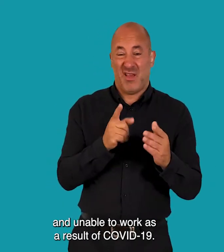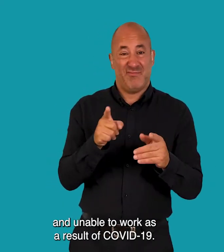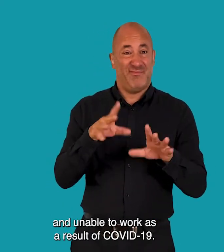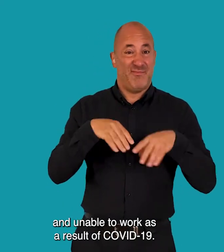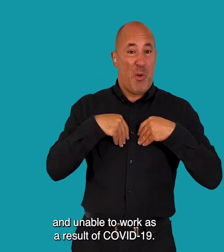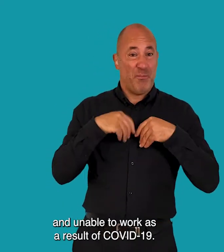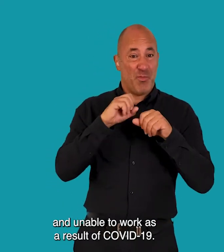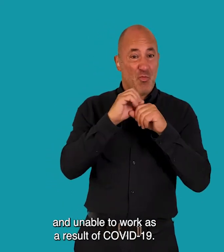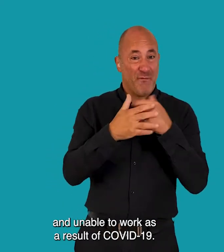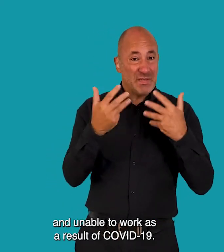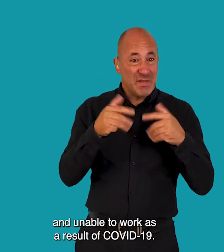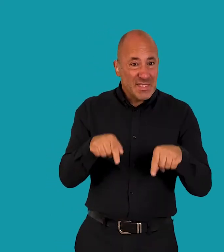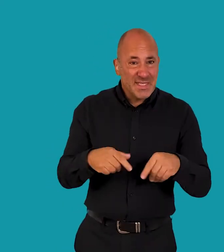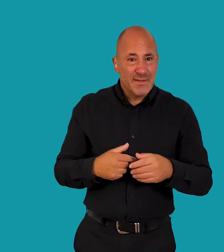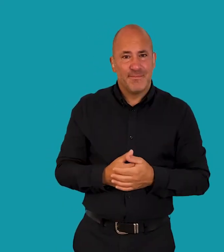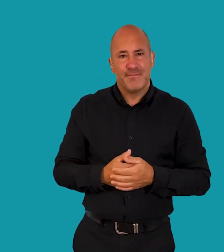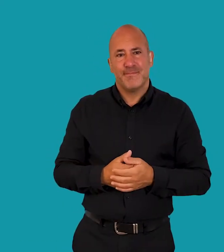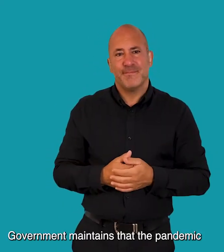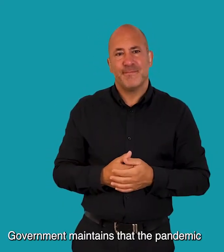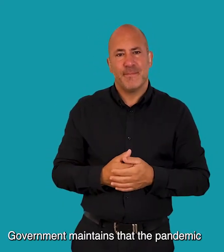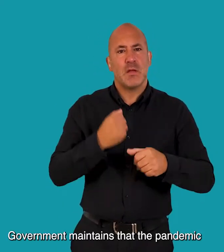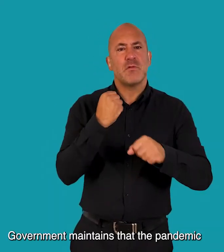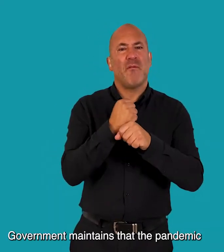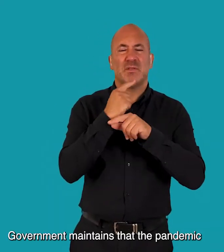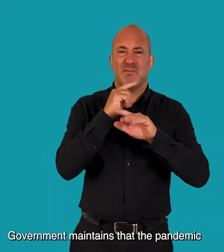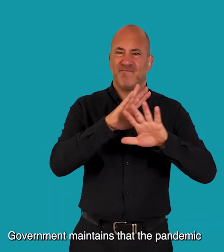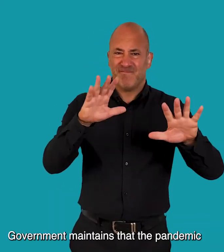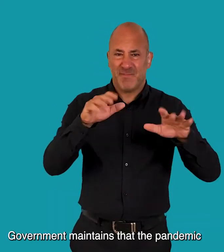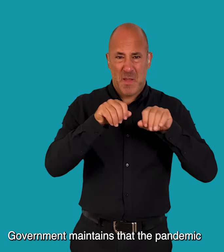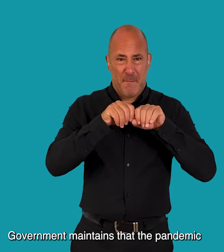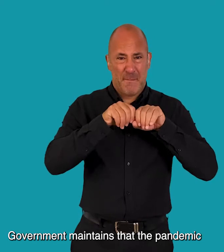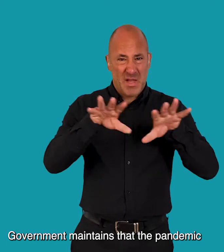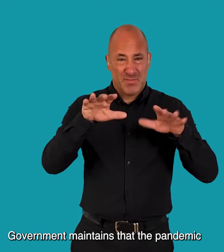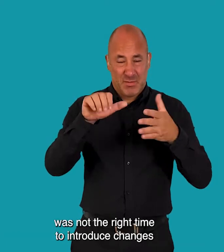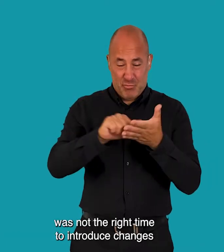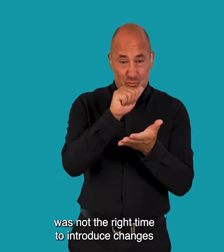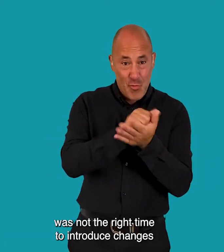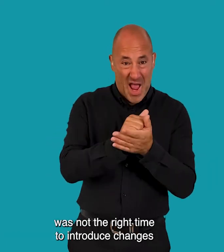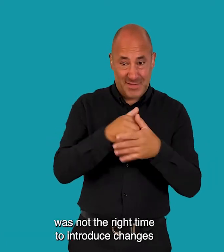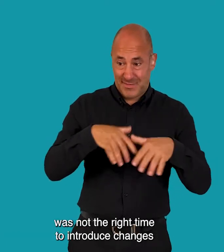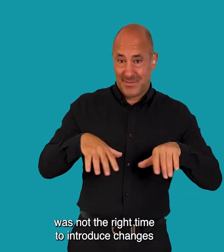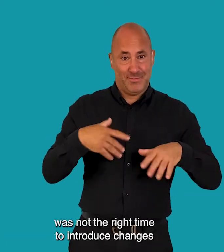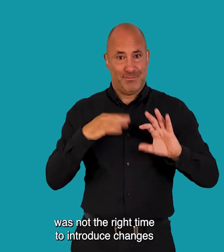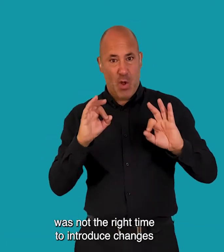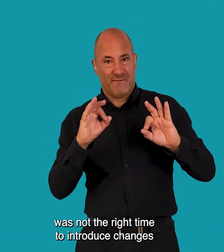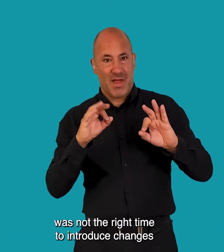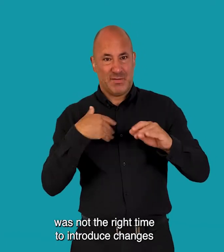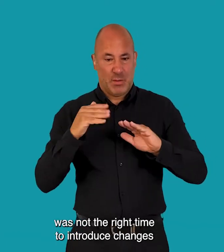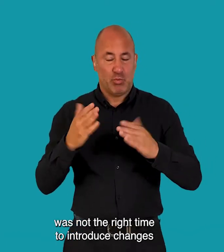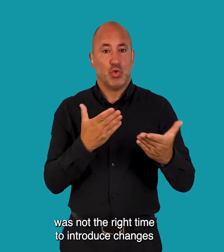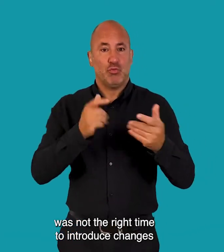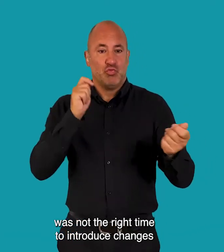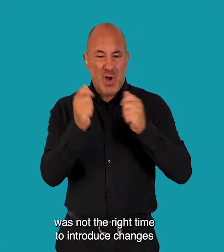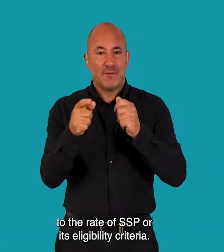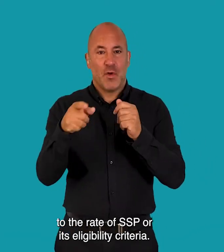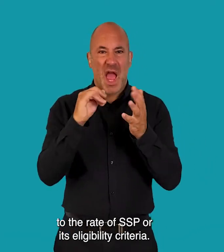of COVID-19. Government maintains that the pandemic was not the right time to introduce changes to the rate